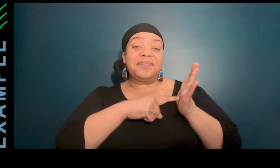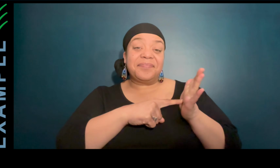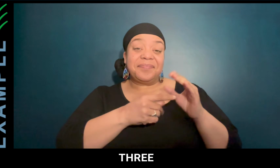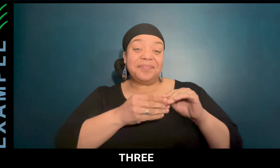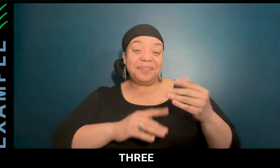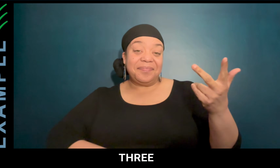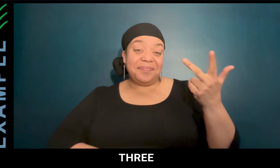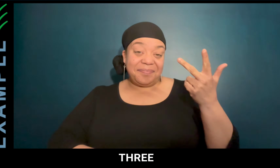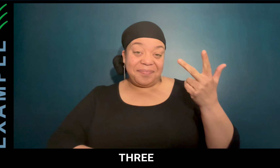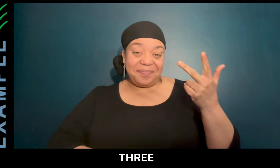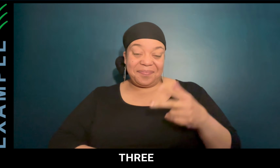Three,